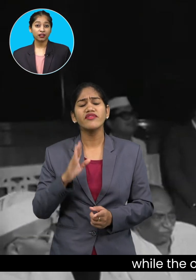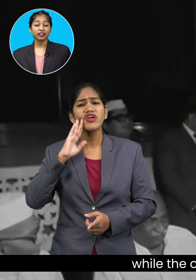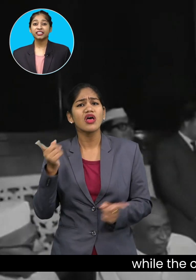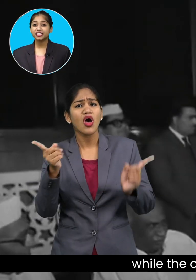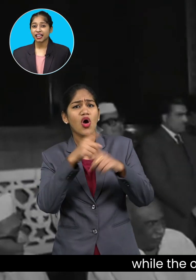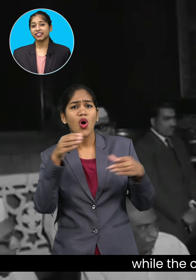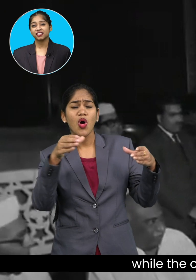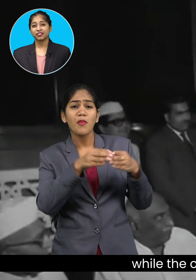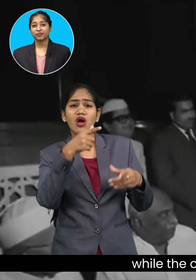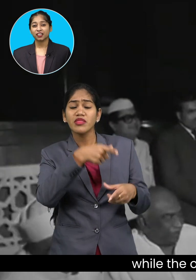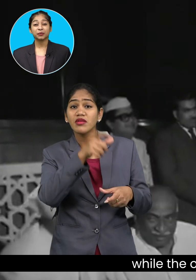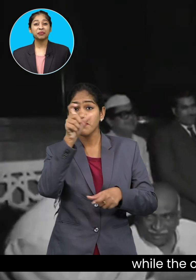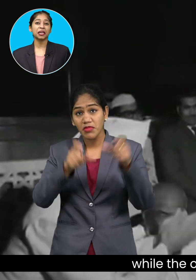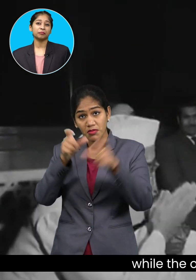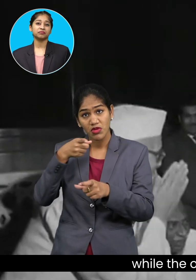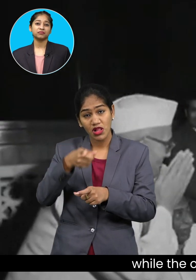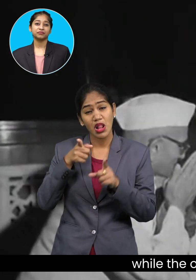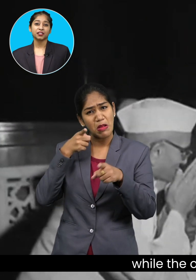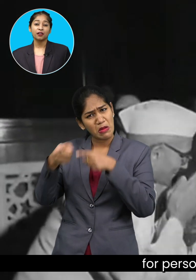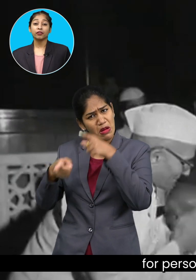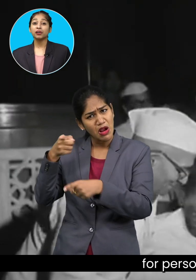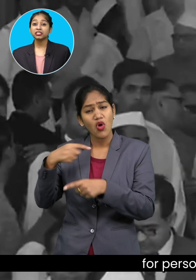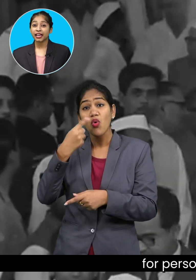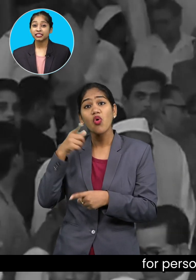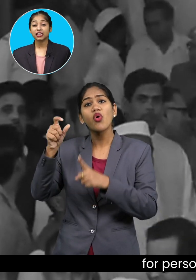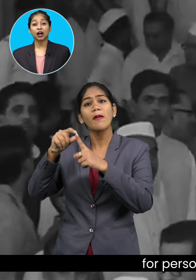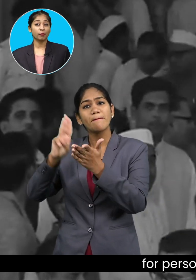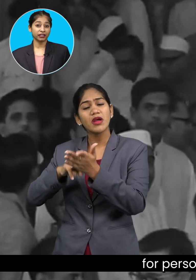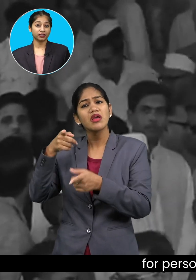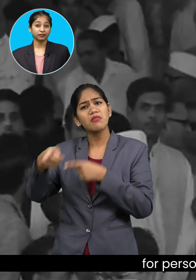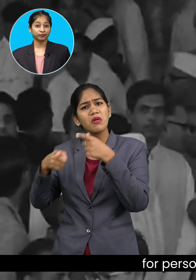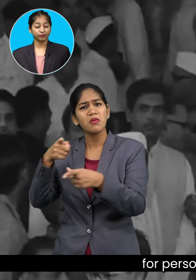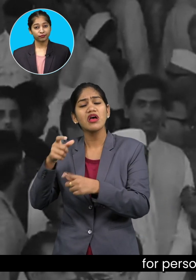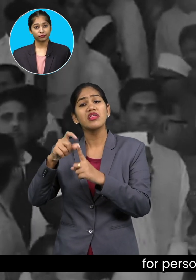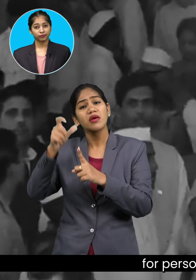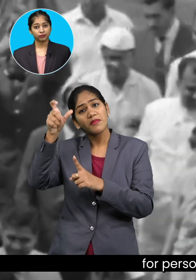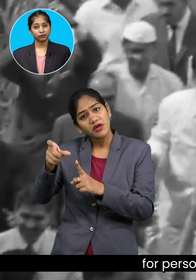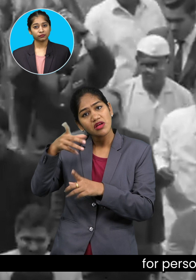opposition criticized the PM for personalizing the government.